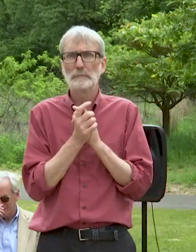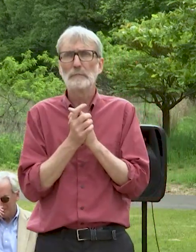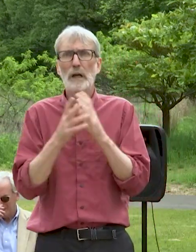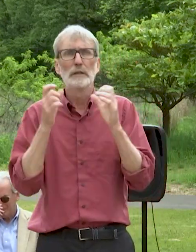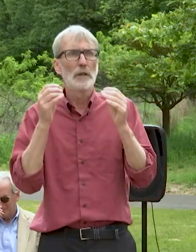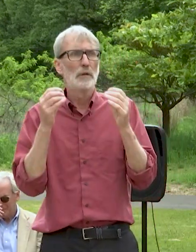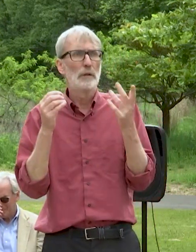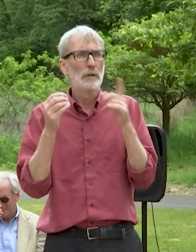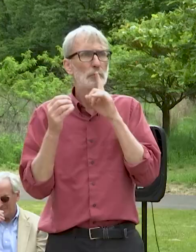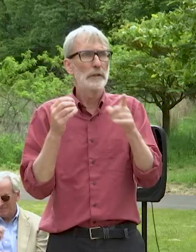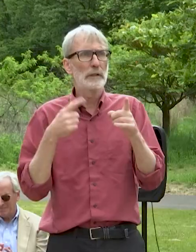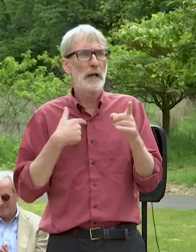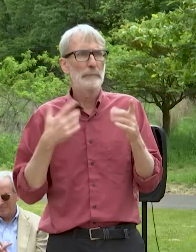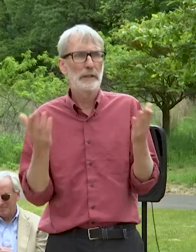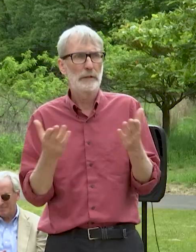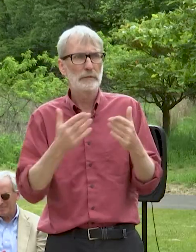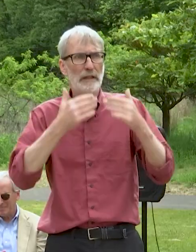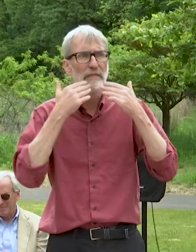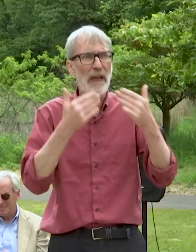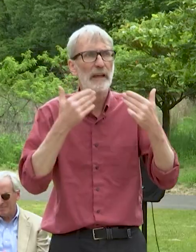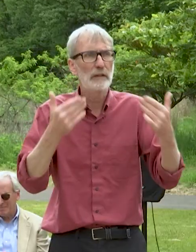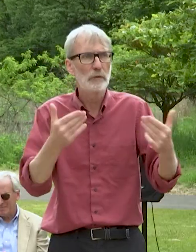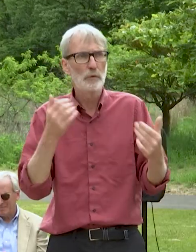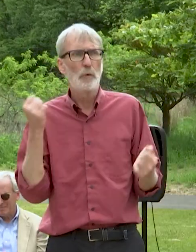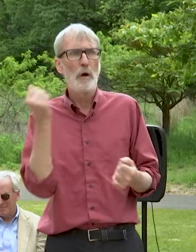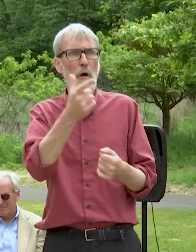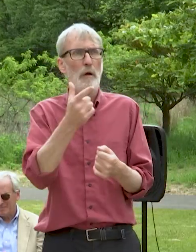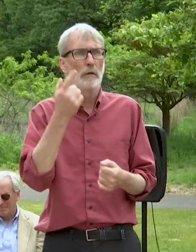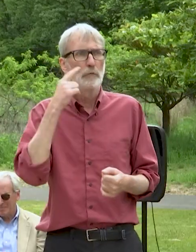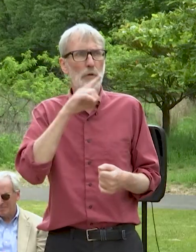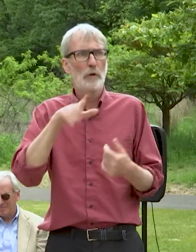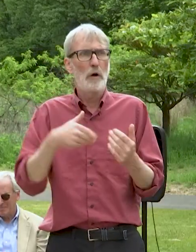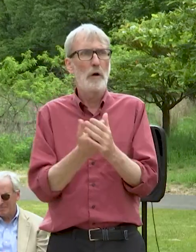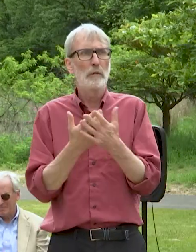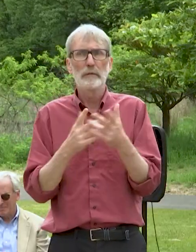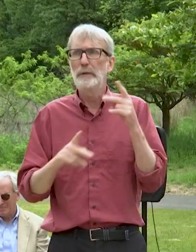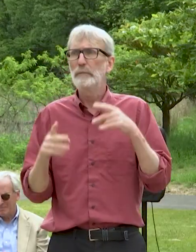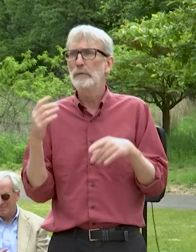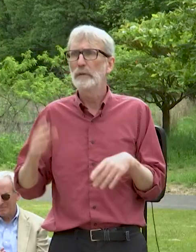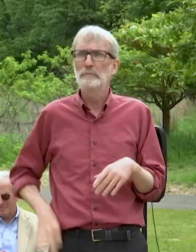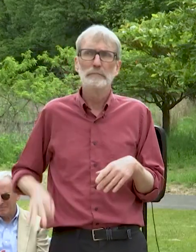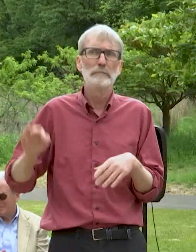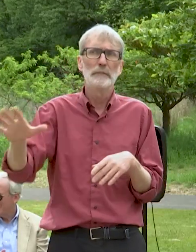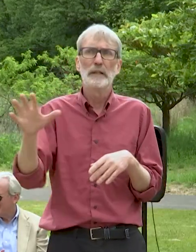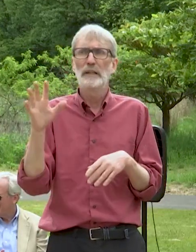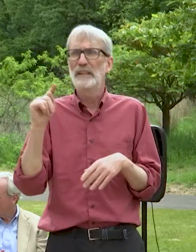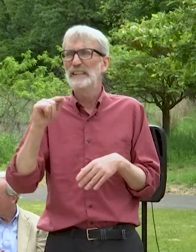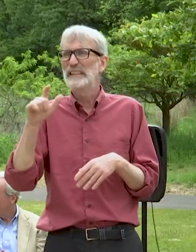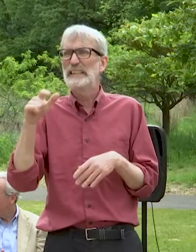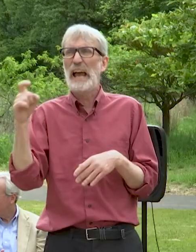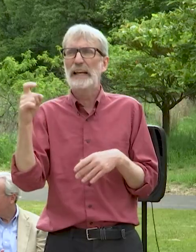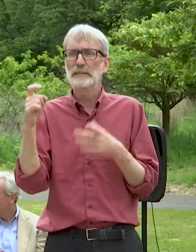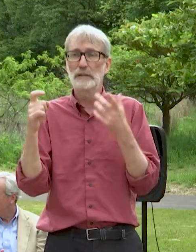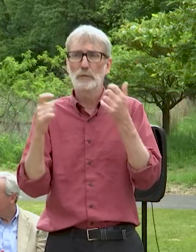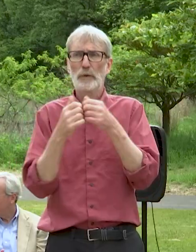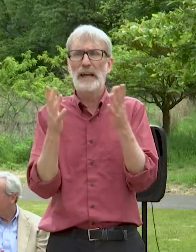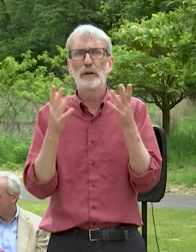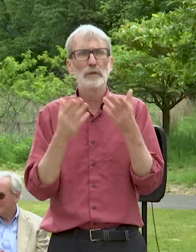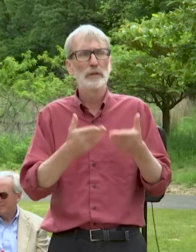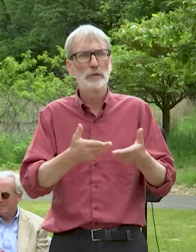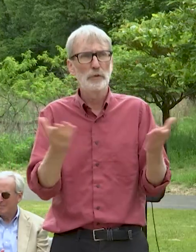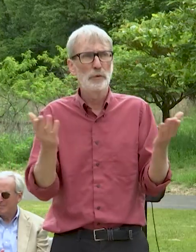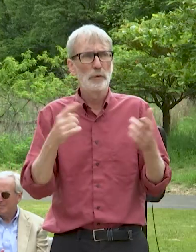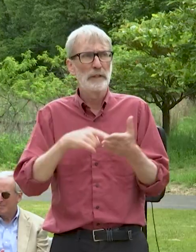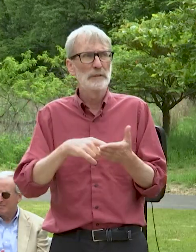So really, I am here to thank all of you and all the taxpayers of Allegheny County, because without them, this wouldn't have